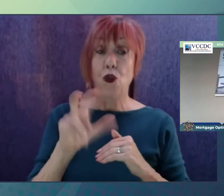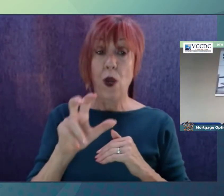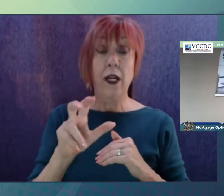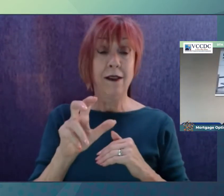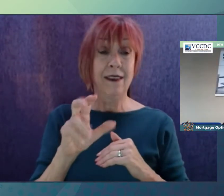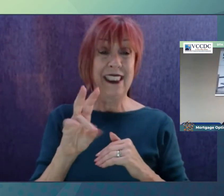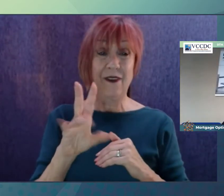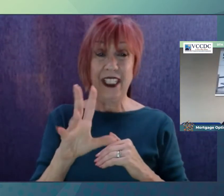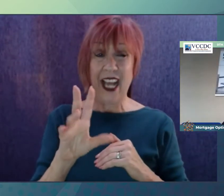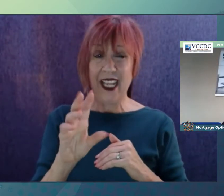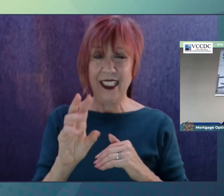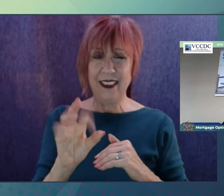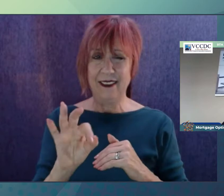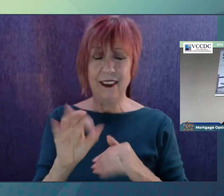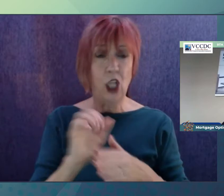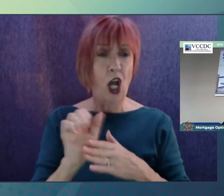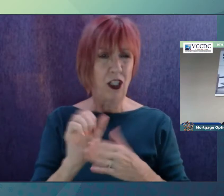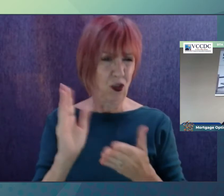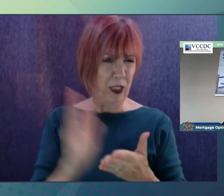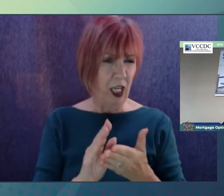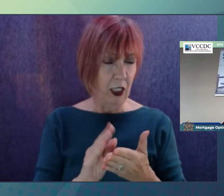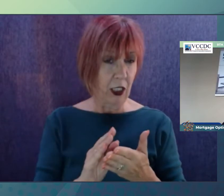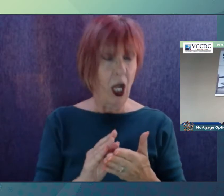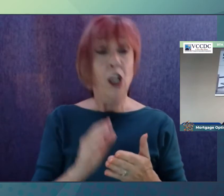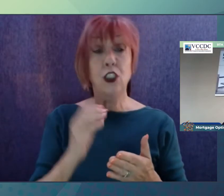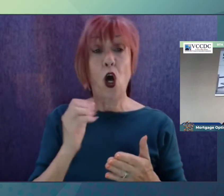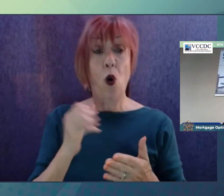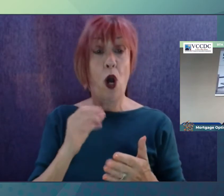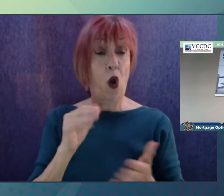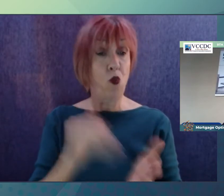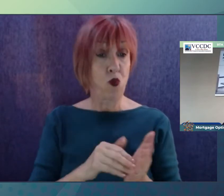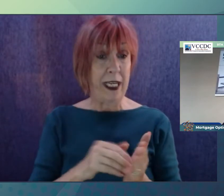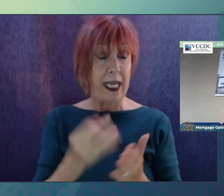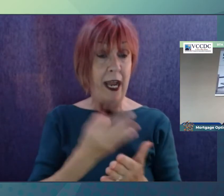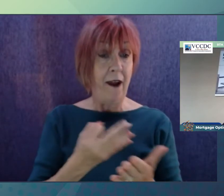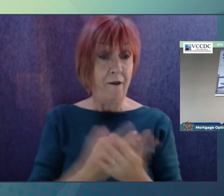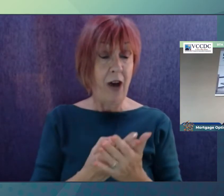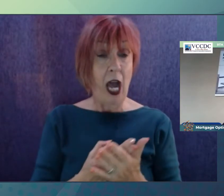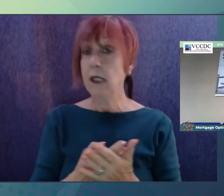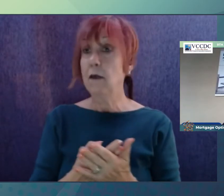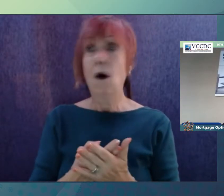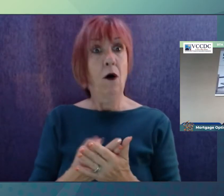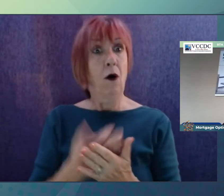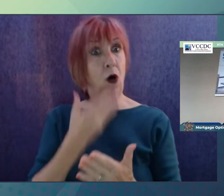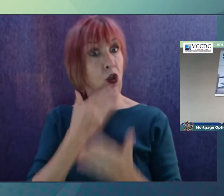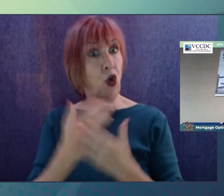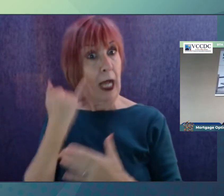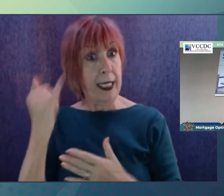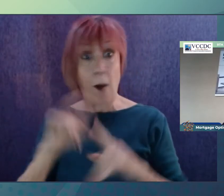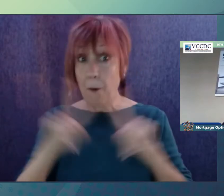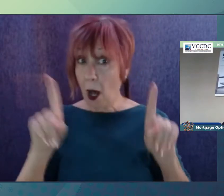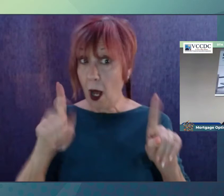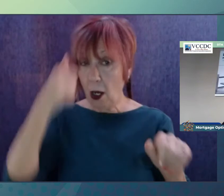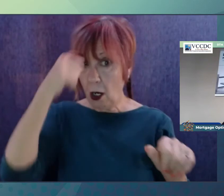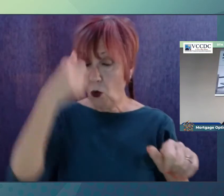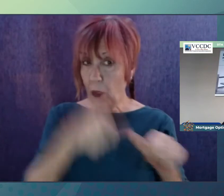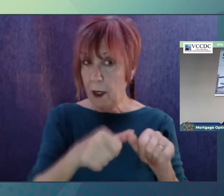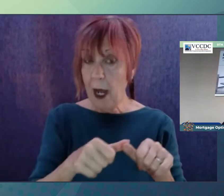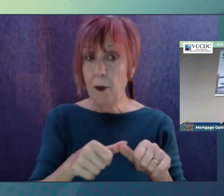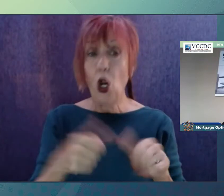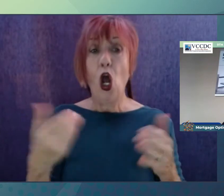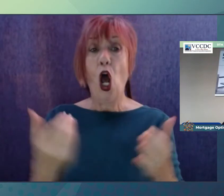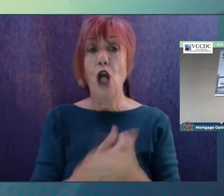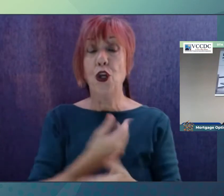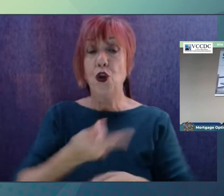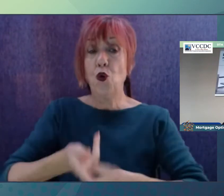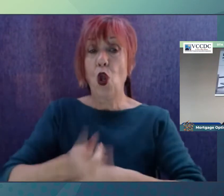monthly payments. In a case like that, doing a refi might sound like a no-brainer, but you should keep in mind that taking out a new loan